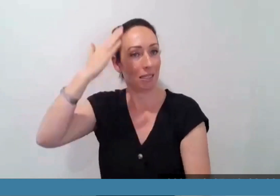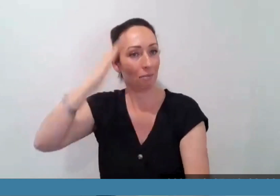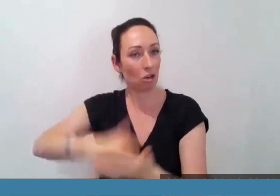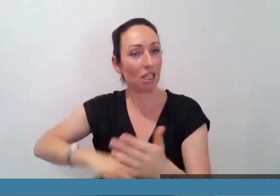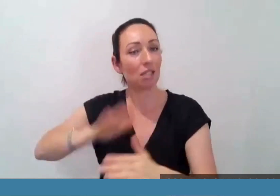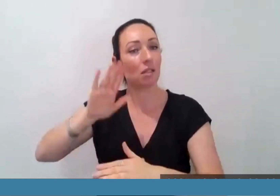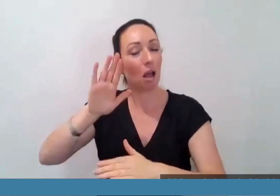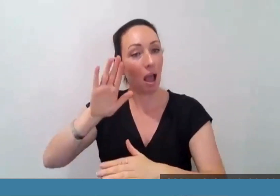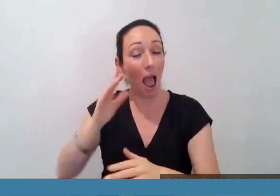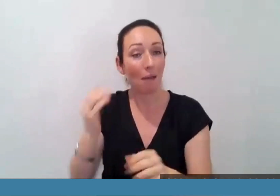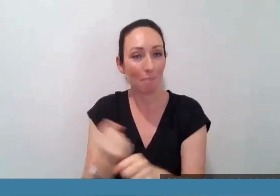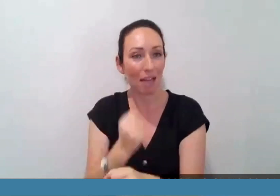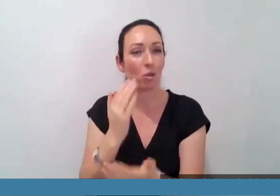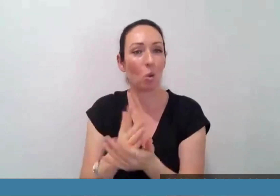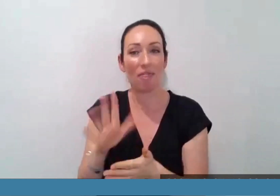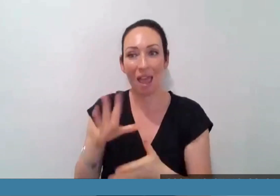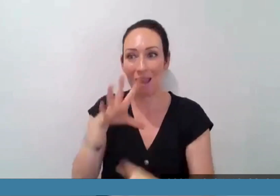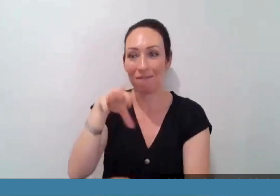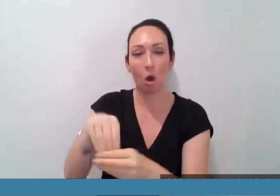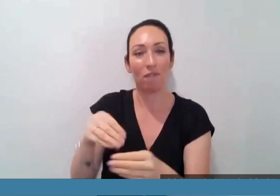in decision-making.